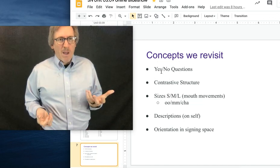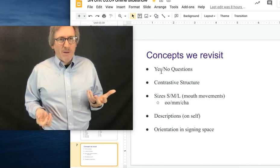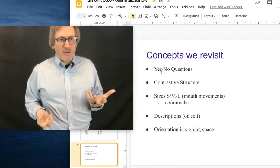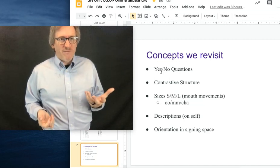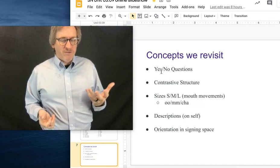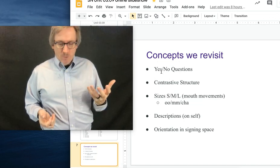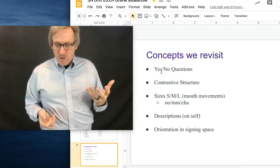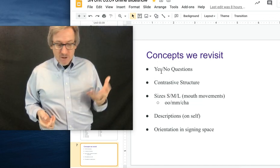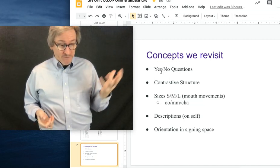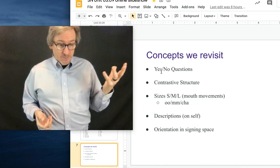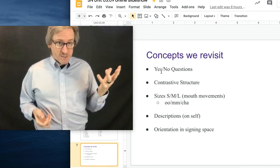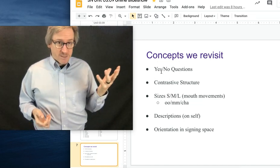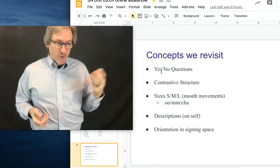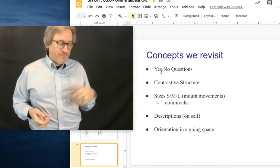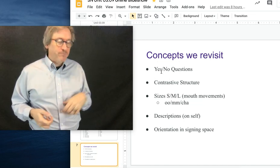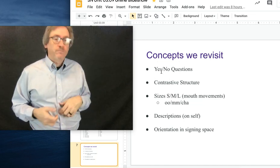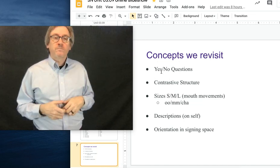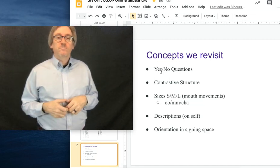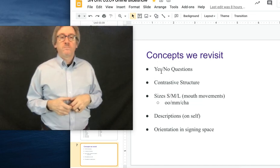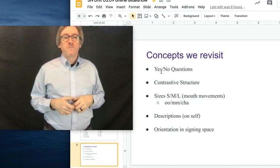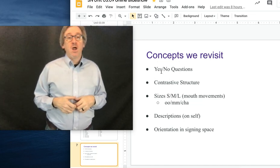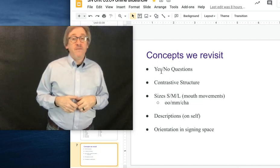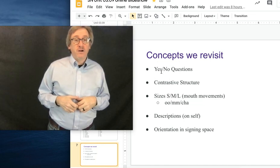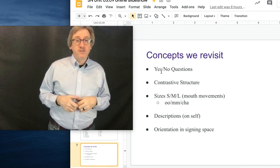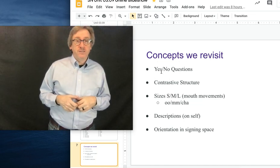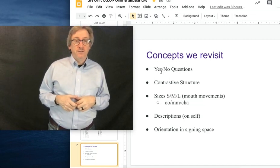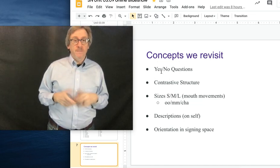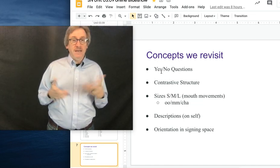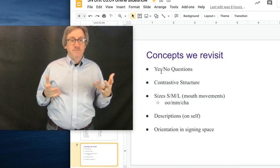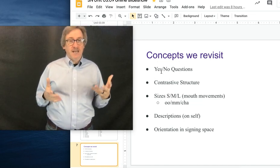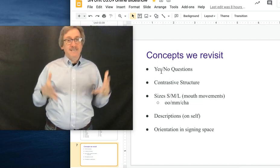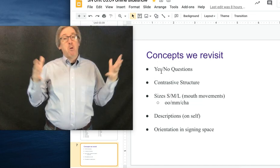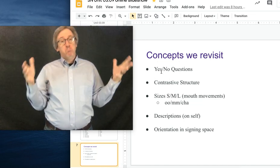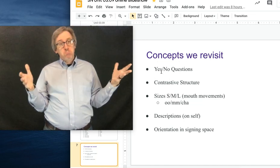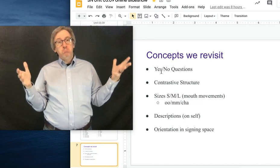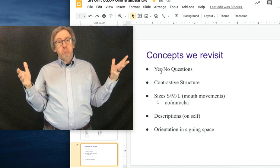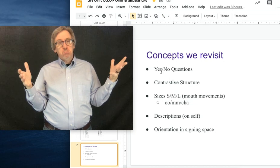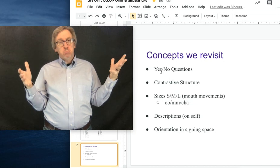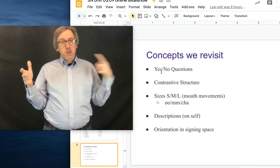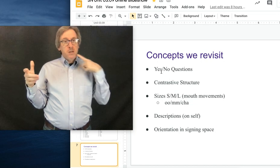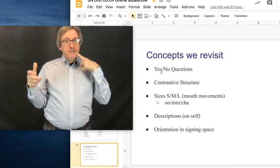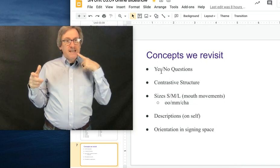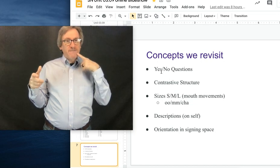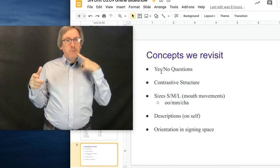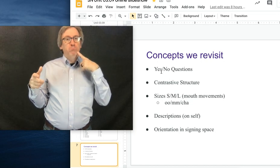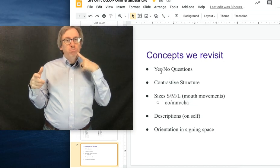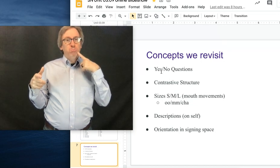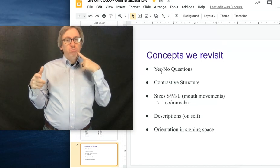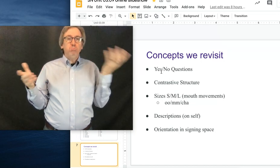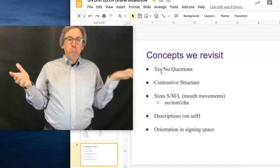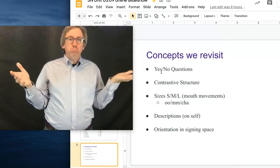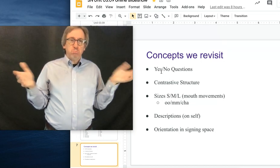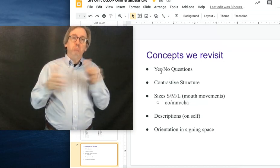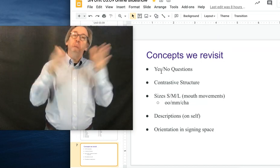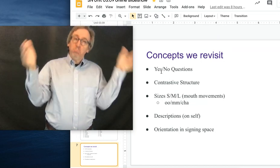Like, why bother having a small coffee? What's the point? There's the medium size. It's kind of like